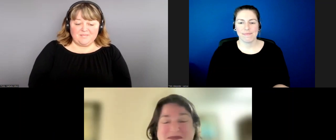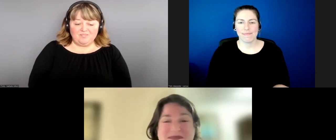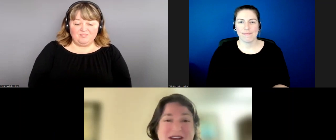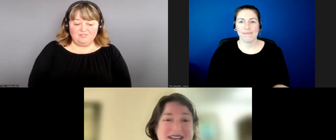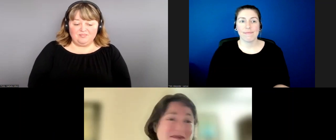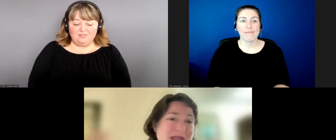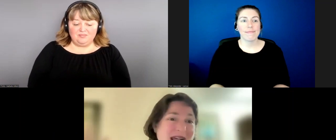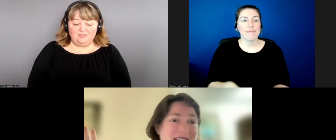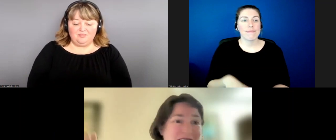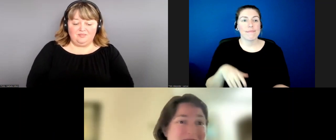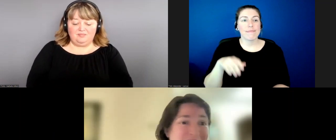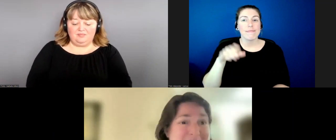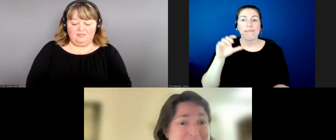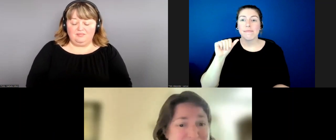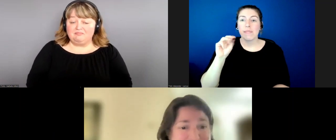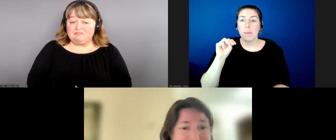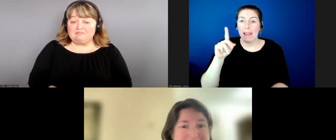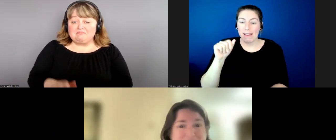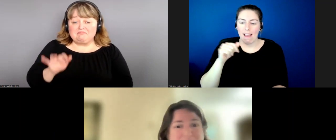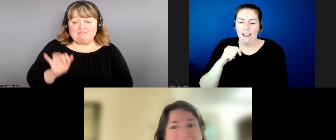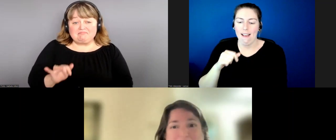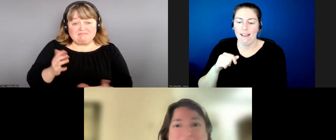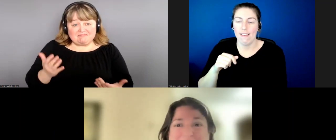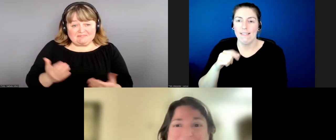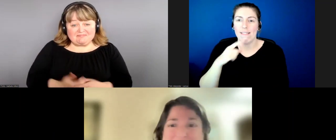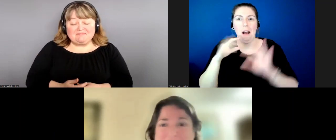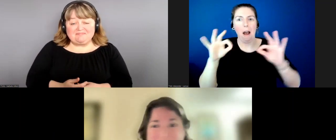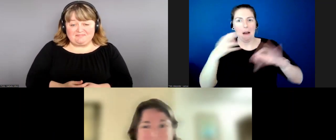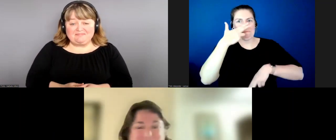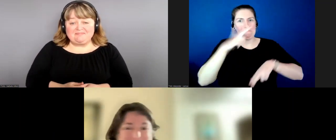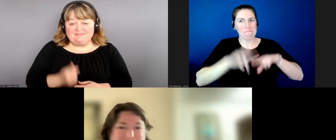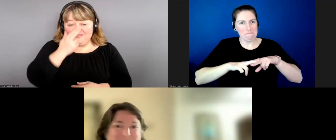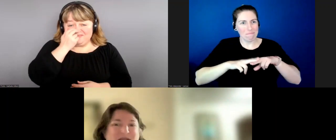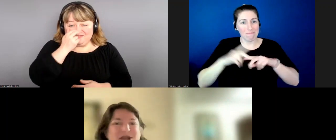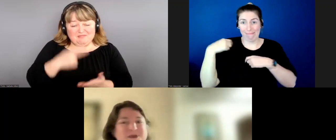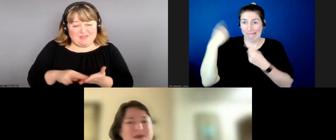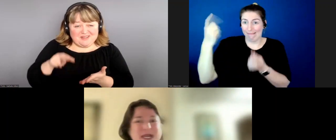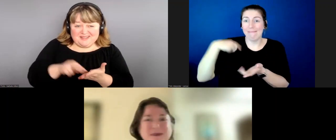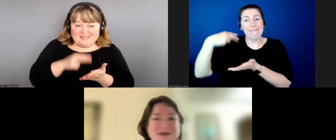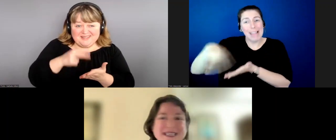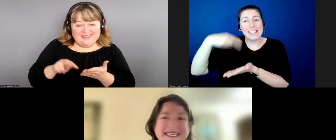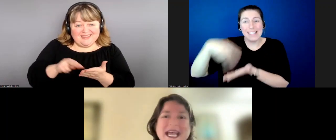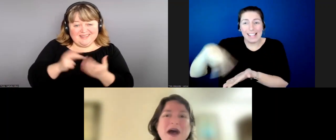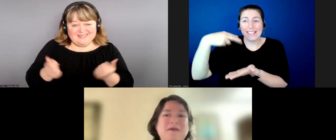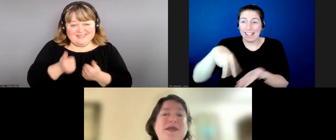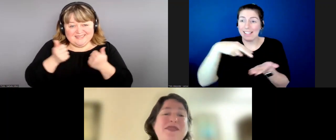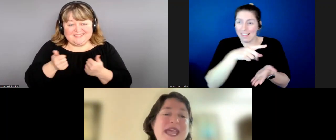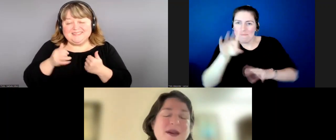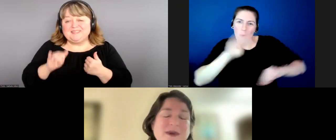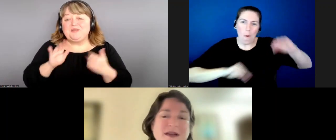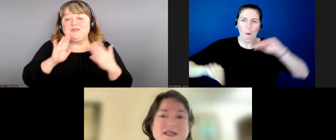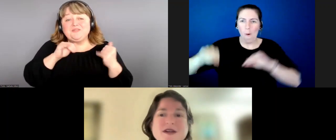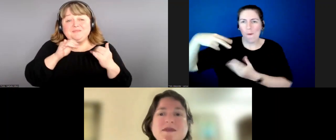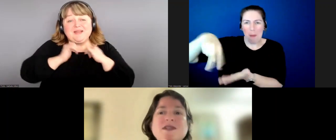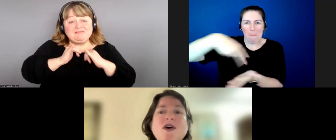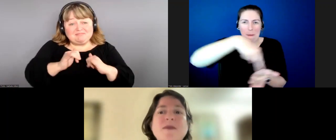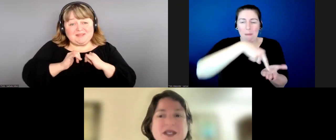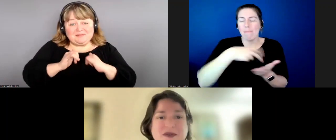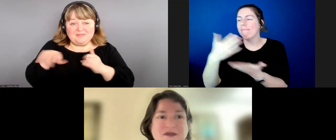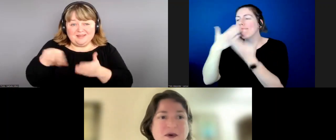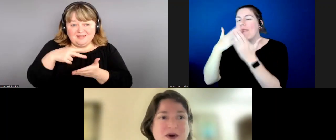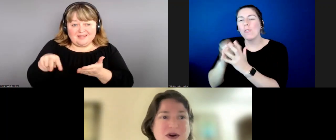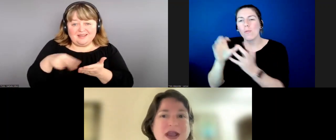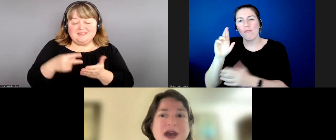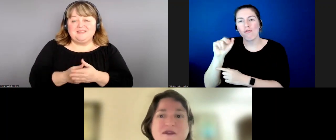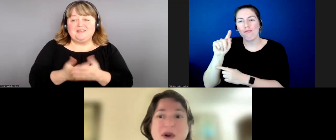There we go. Fun. I just danced for the last little bit. I hope you did too. Got your body moving. I want to thank Rattle and Strum so